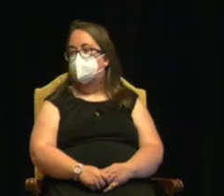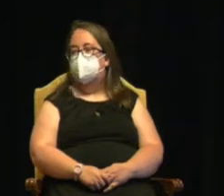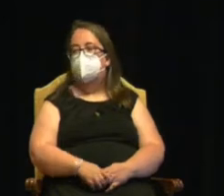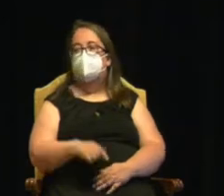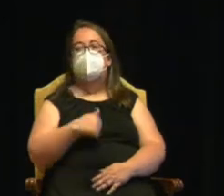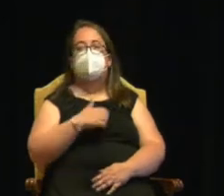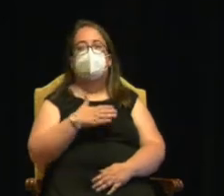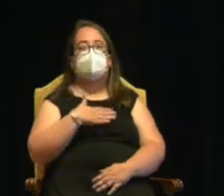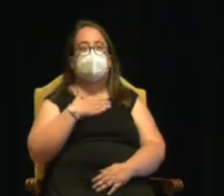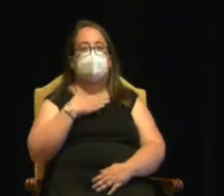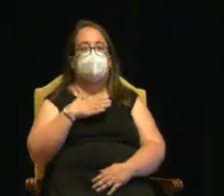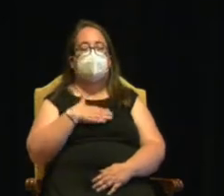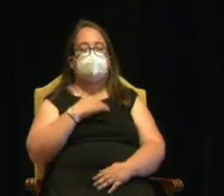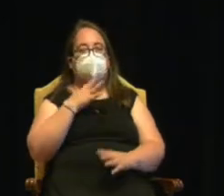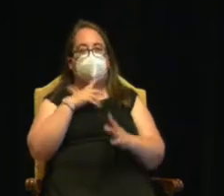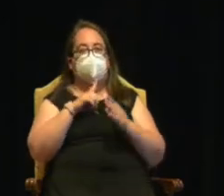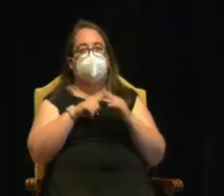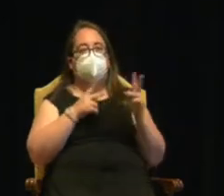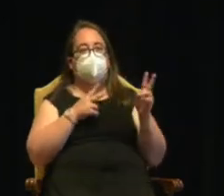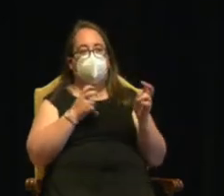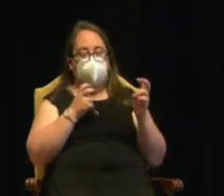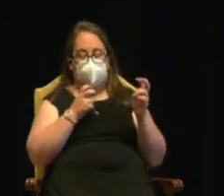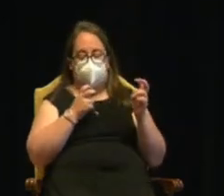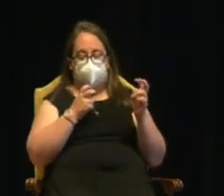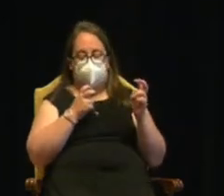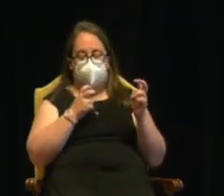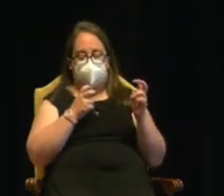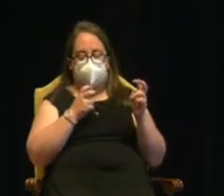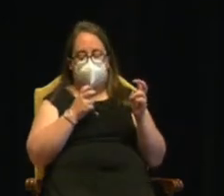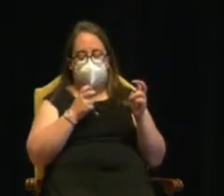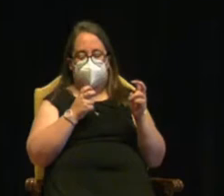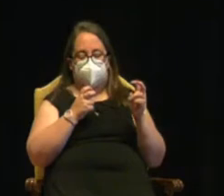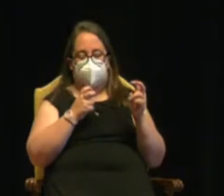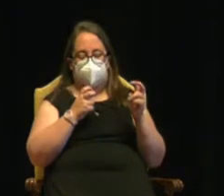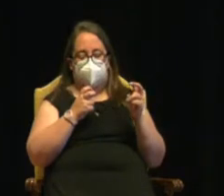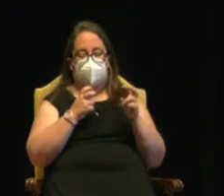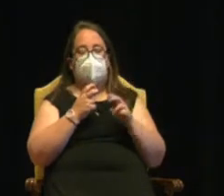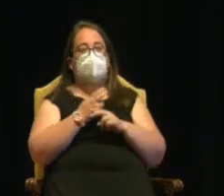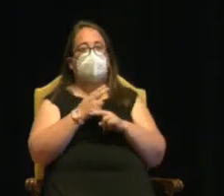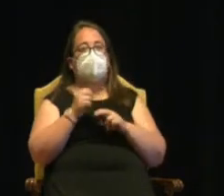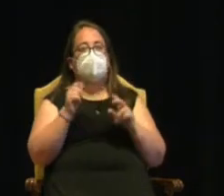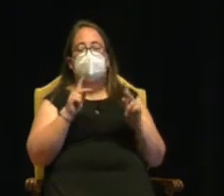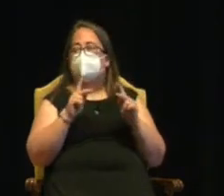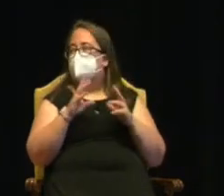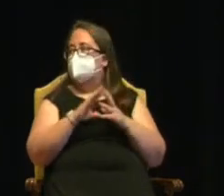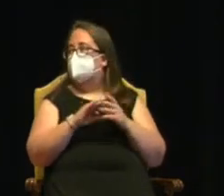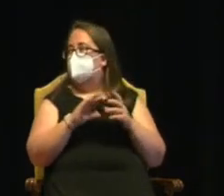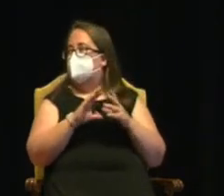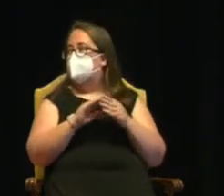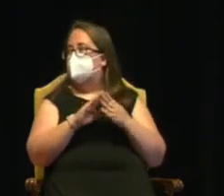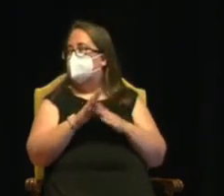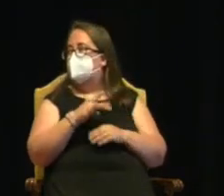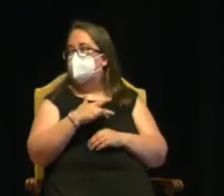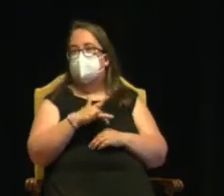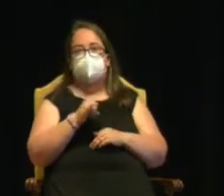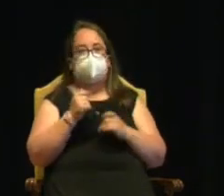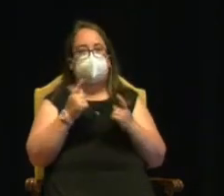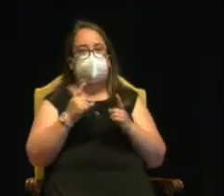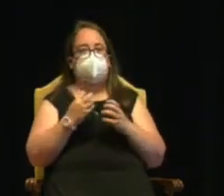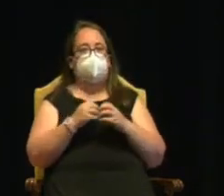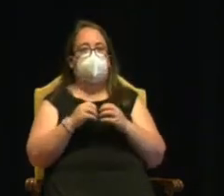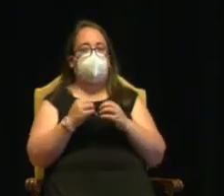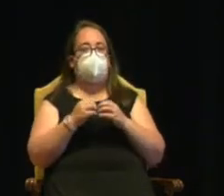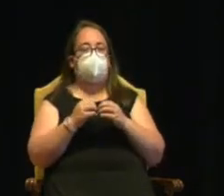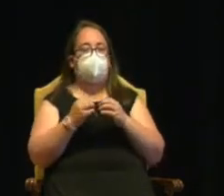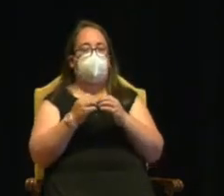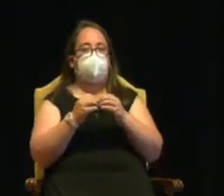the appropriation and using of people's stories. It's kind of become this trend that's grown and